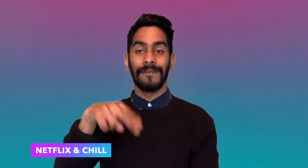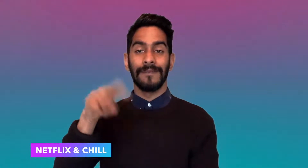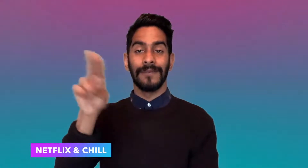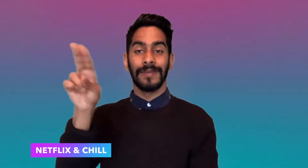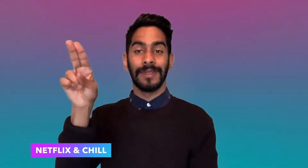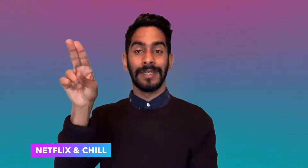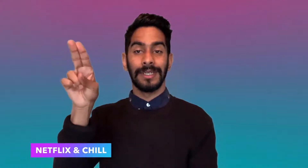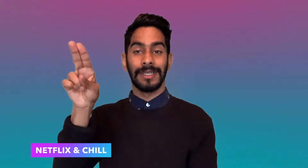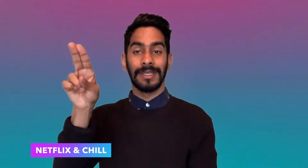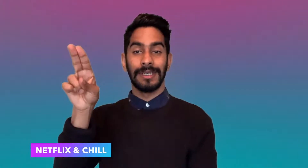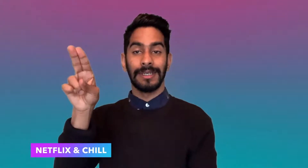Netflix